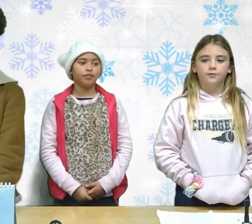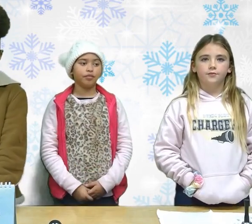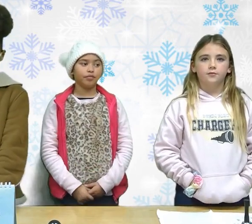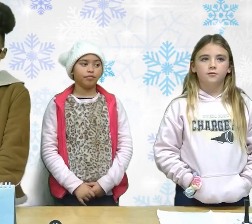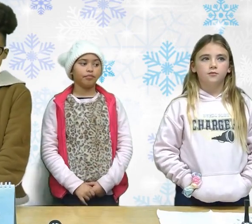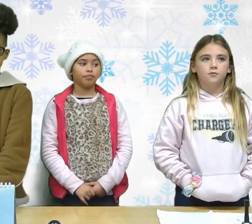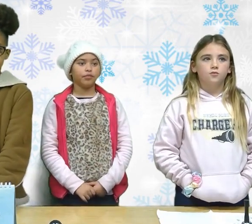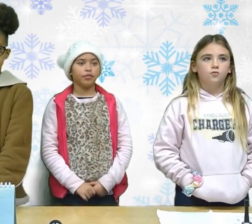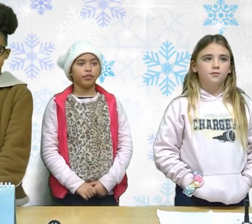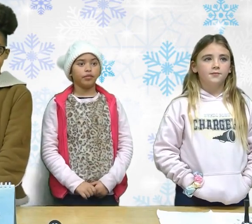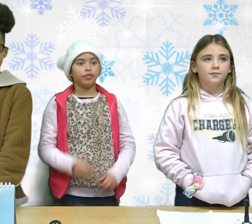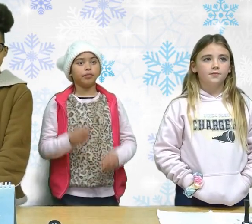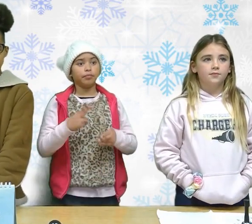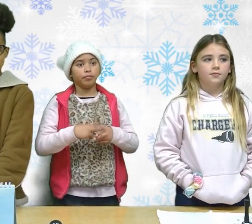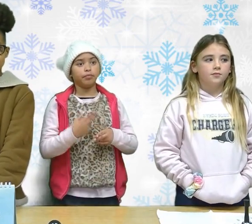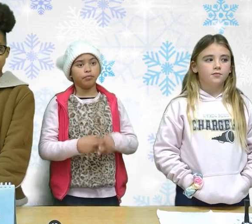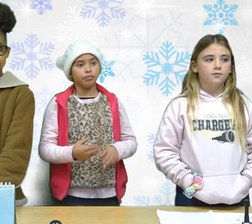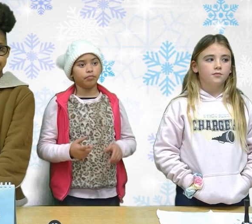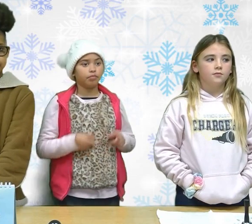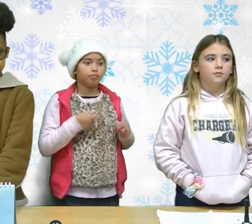Your names are on the screen.